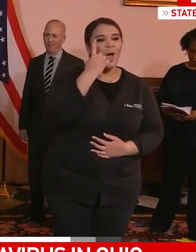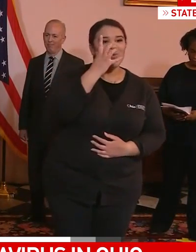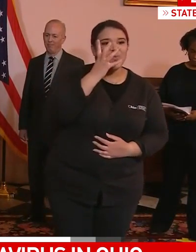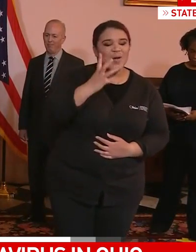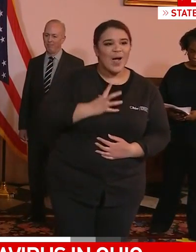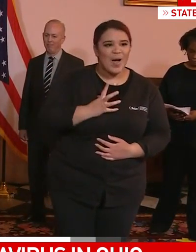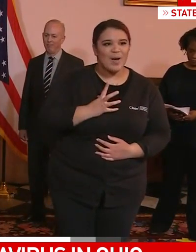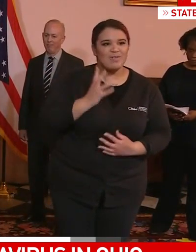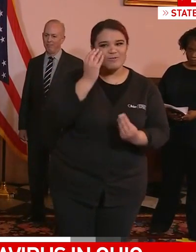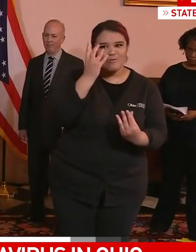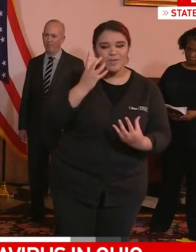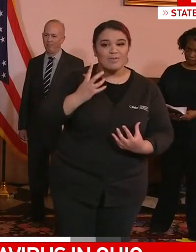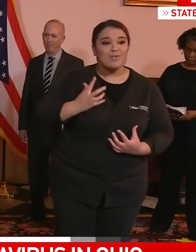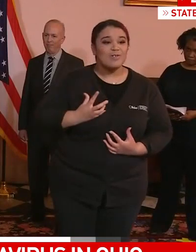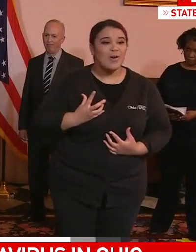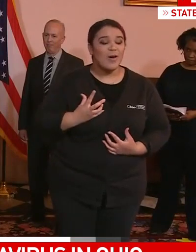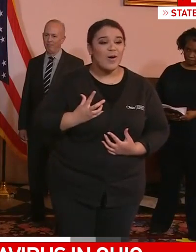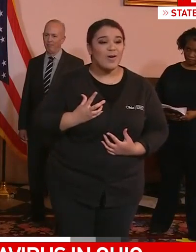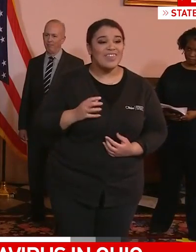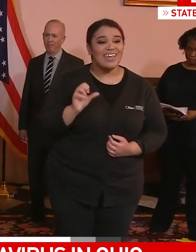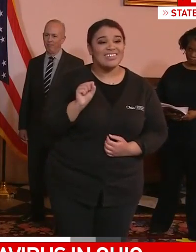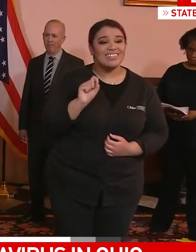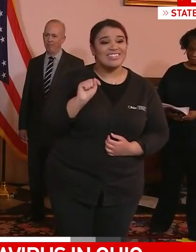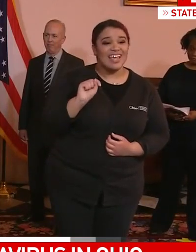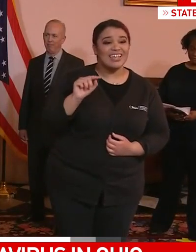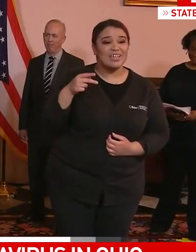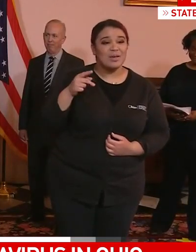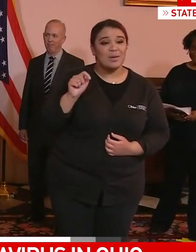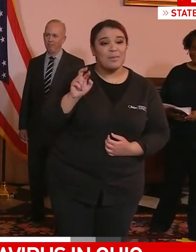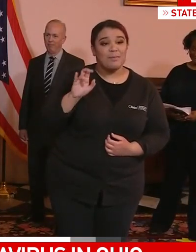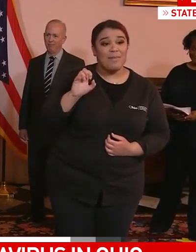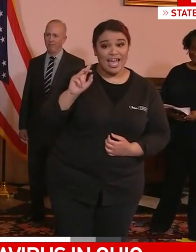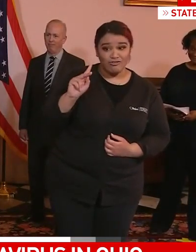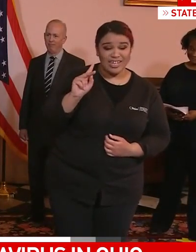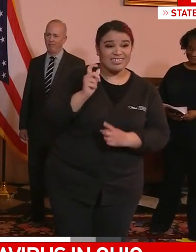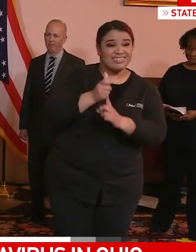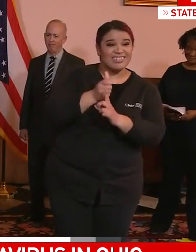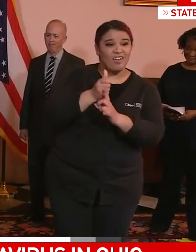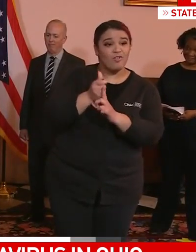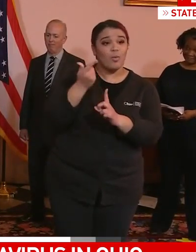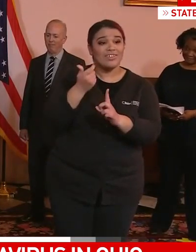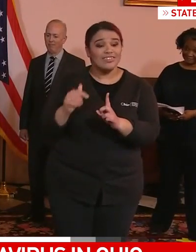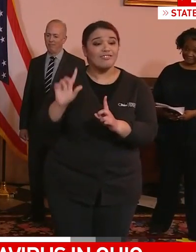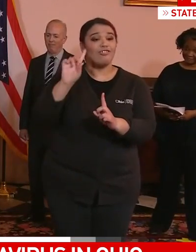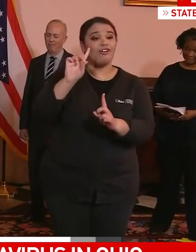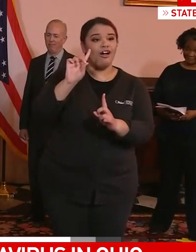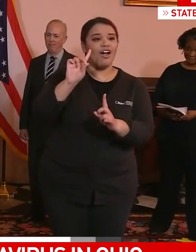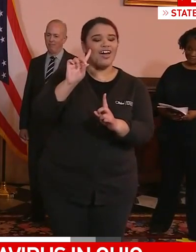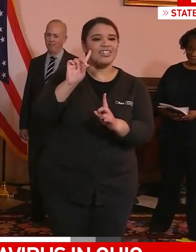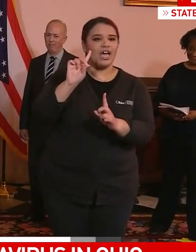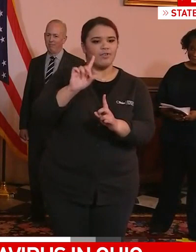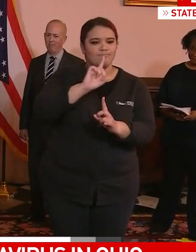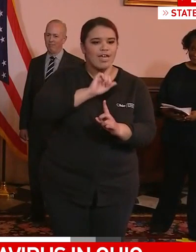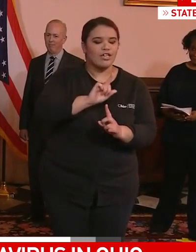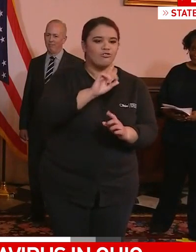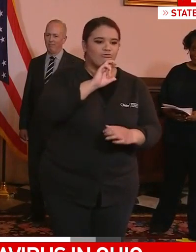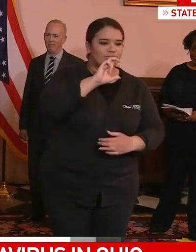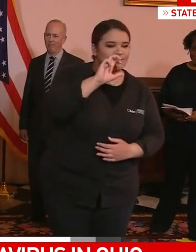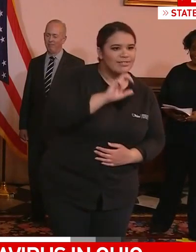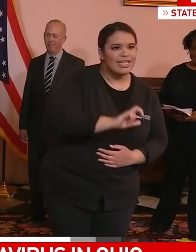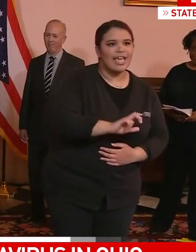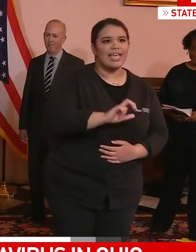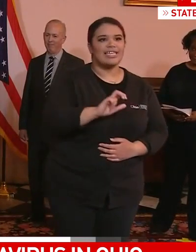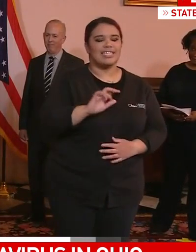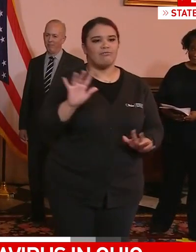that St. Patrick was the god of keeping all the snakes and the pests away, and that her family has a 90-year history in one of the oldest